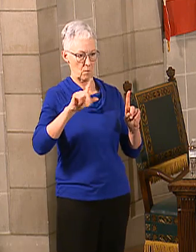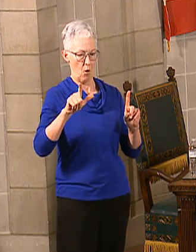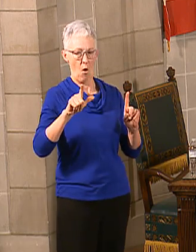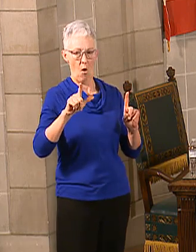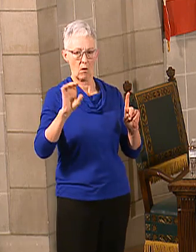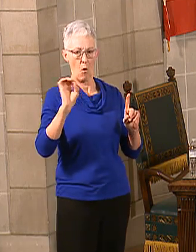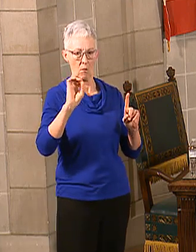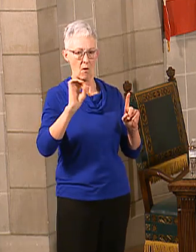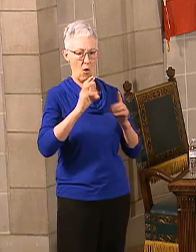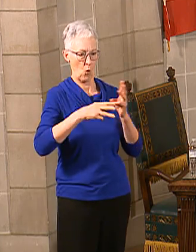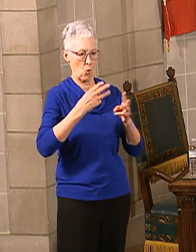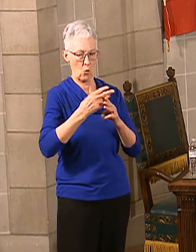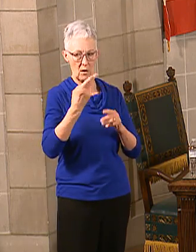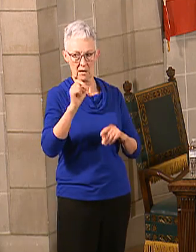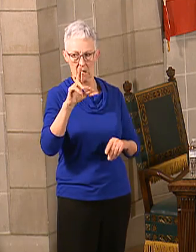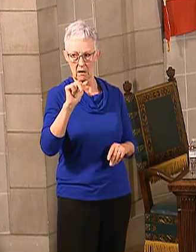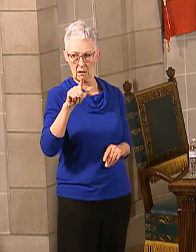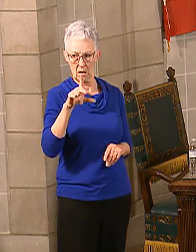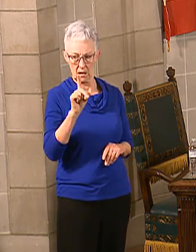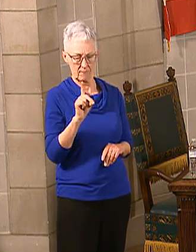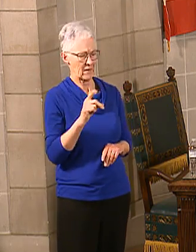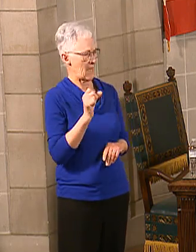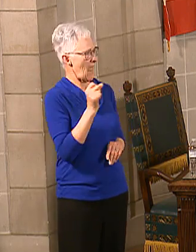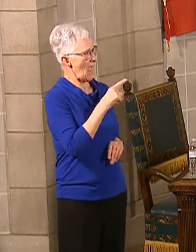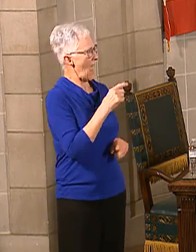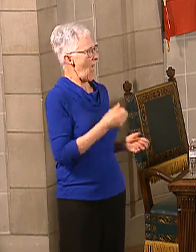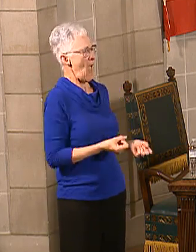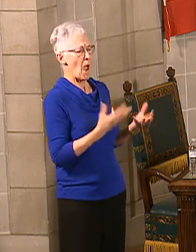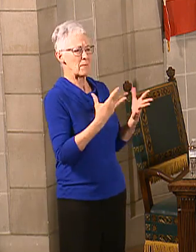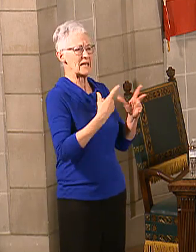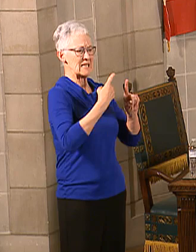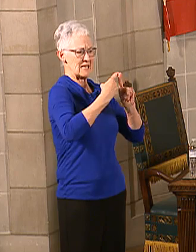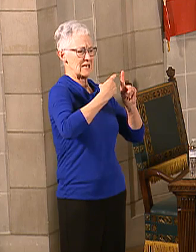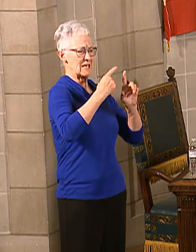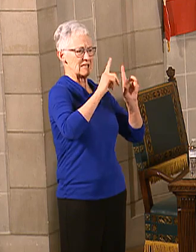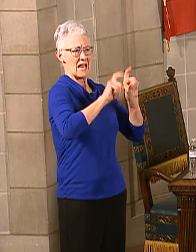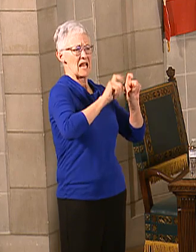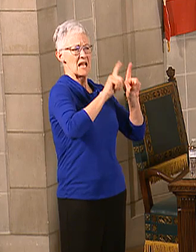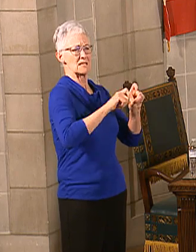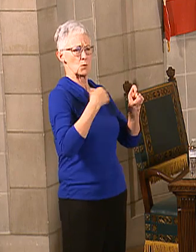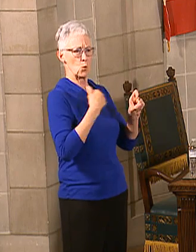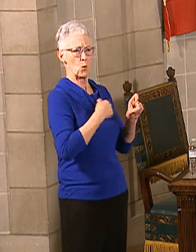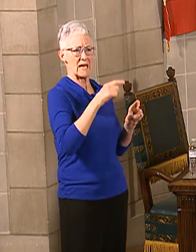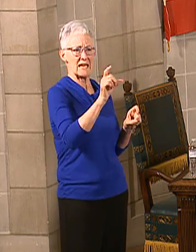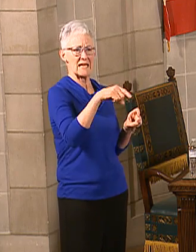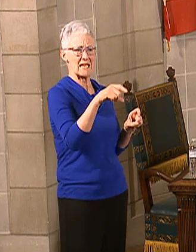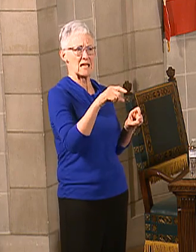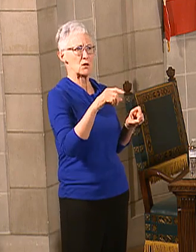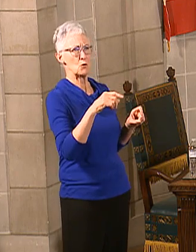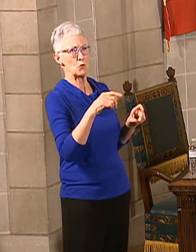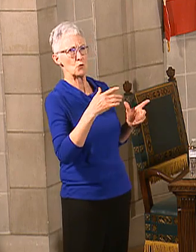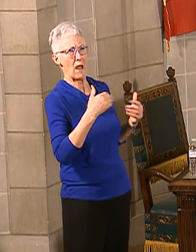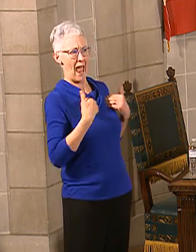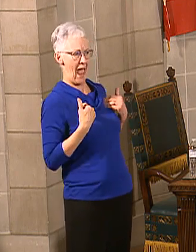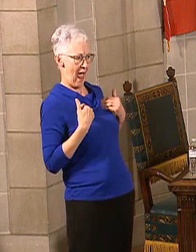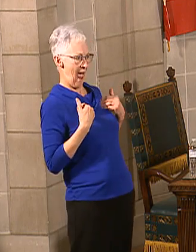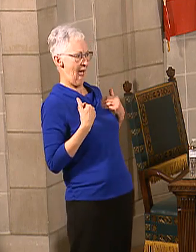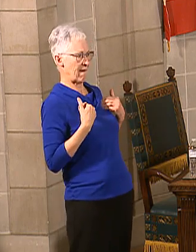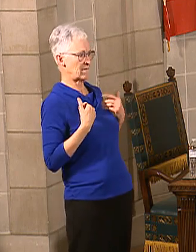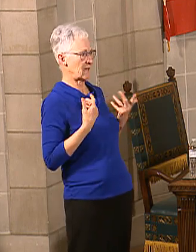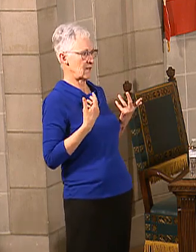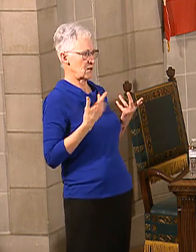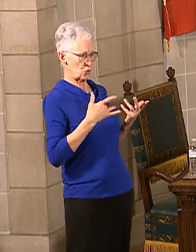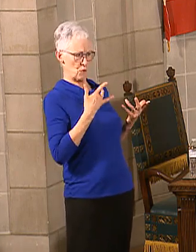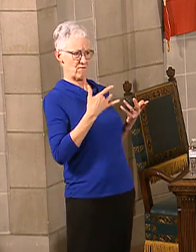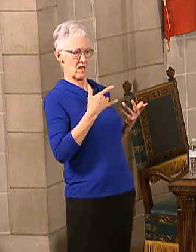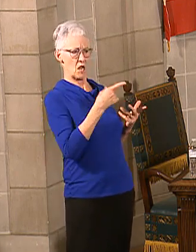World Herald was, how much testing do you have to do to be able to make sure you're doing enough? And ultimately,